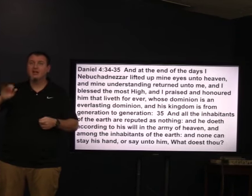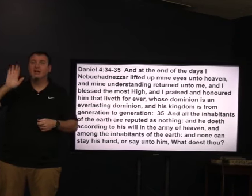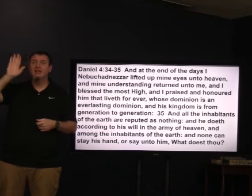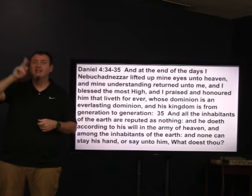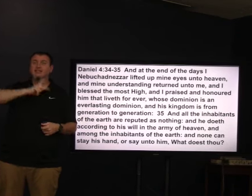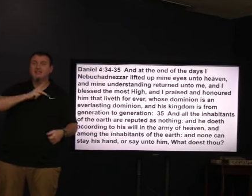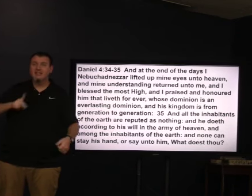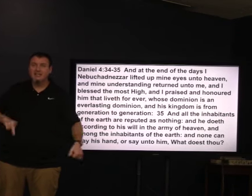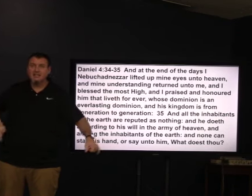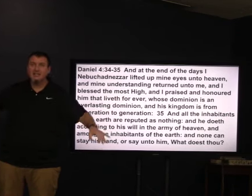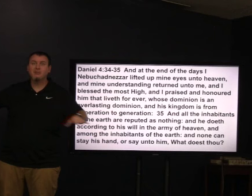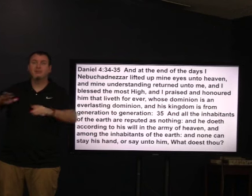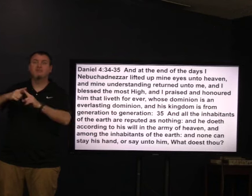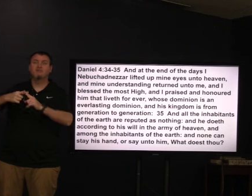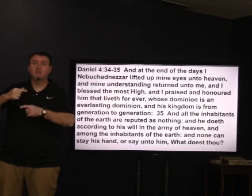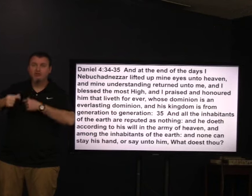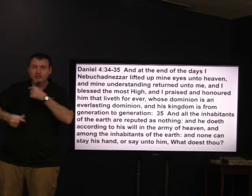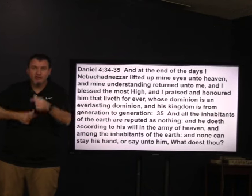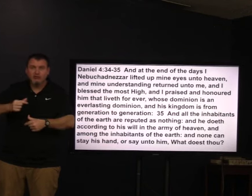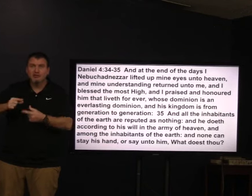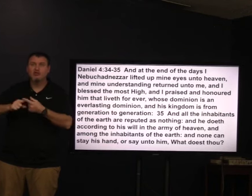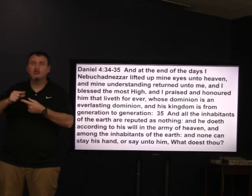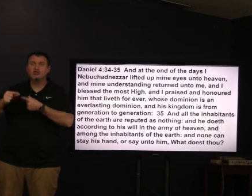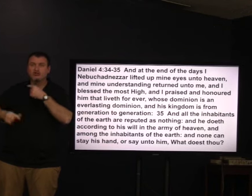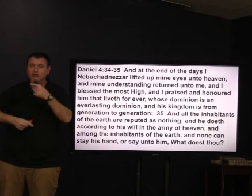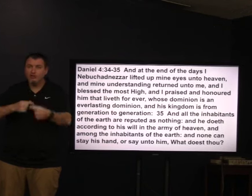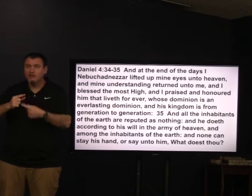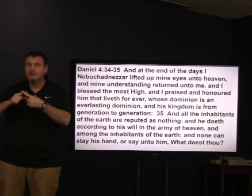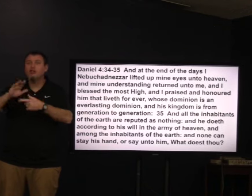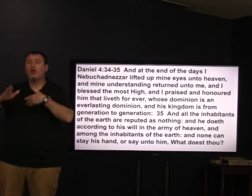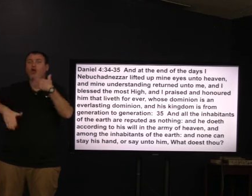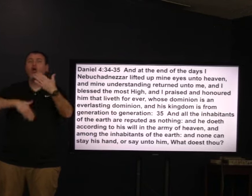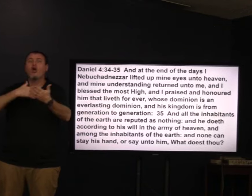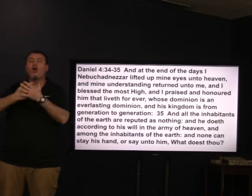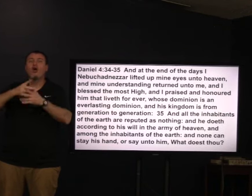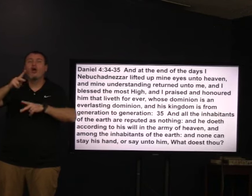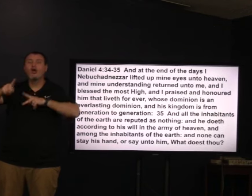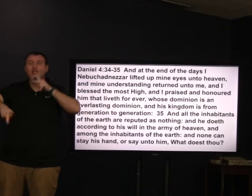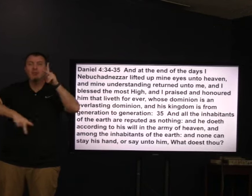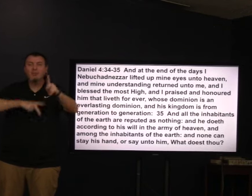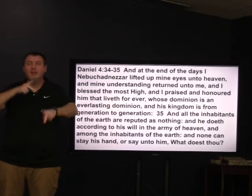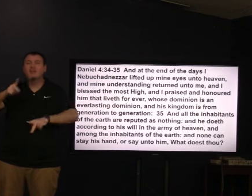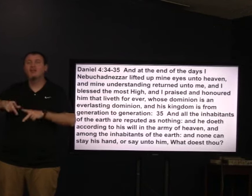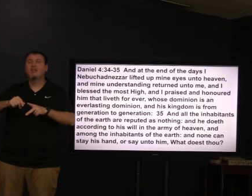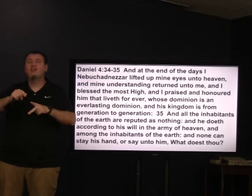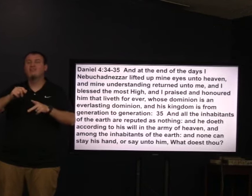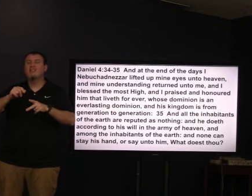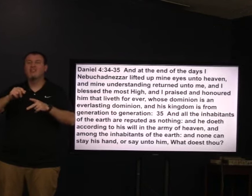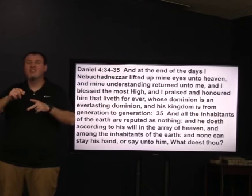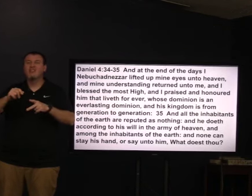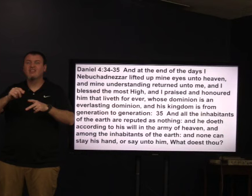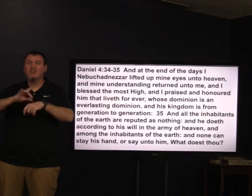dominion, and his kingdom is from generation to generation. And all the inhabitants of the